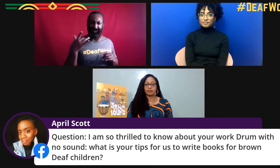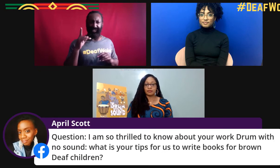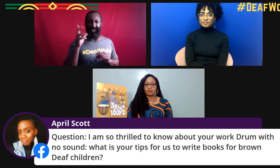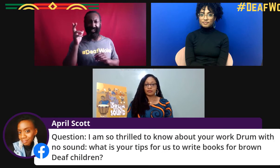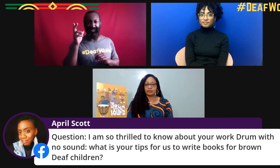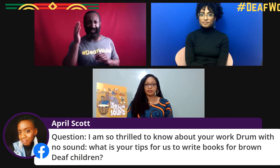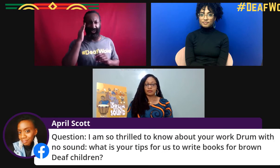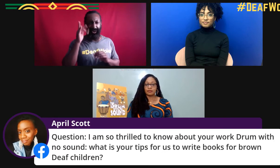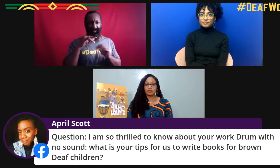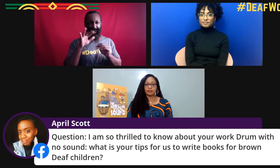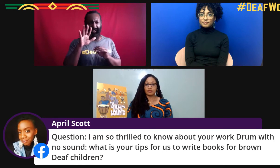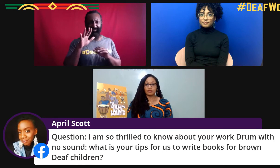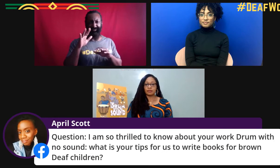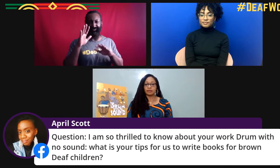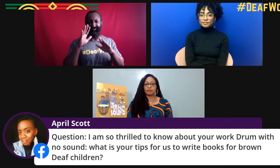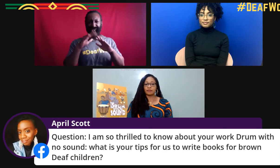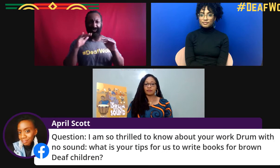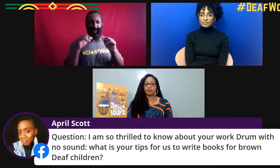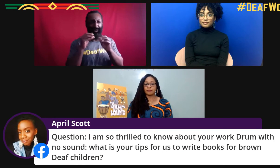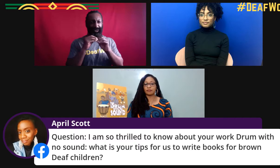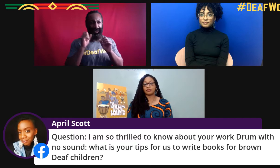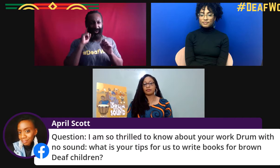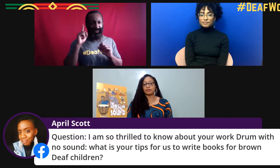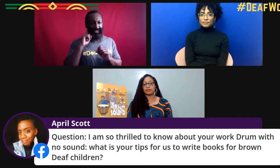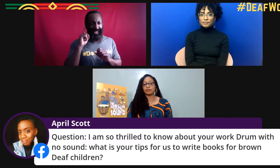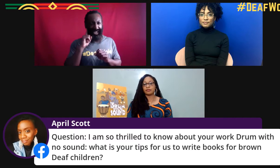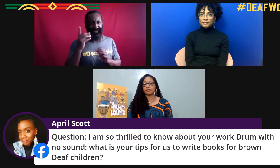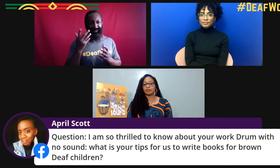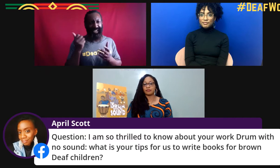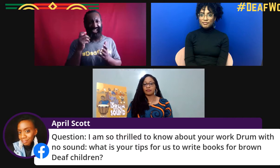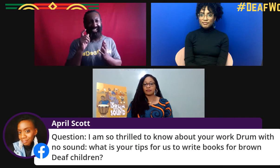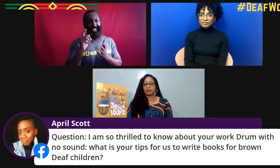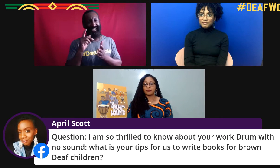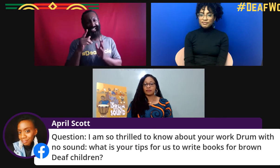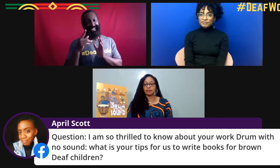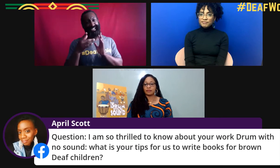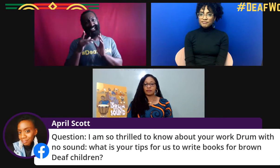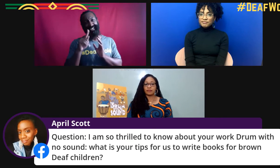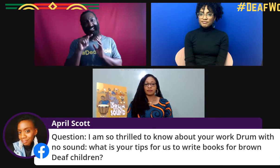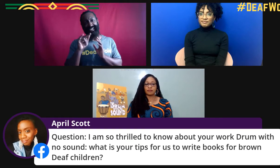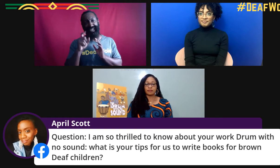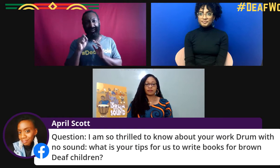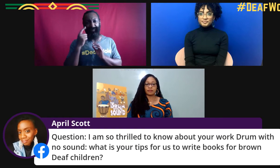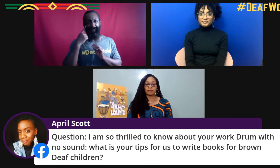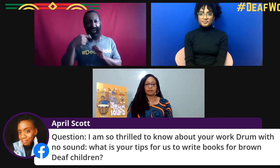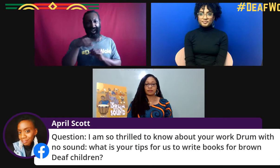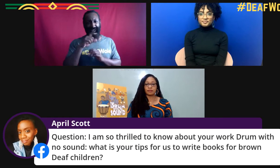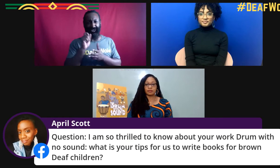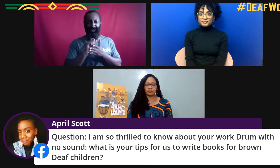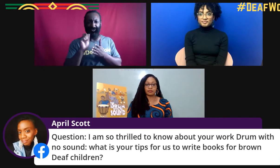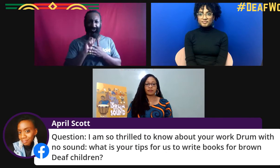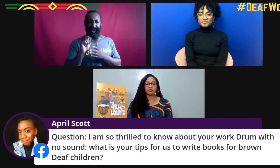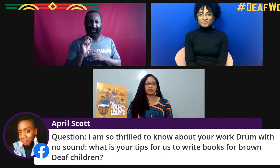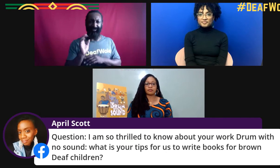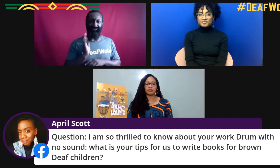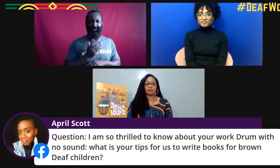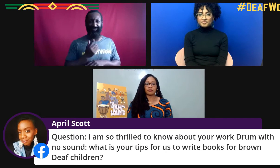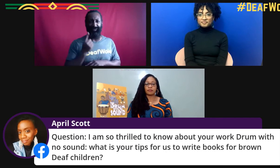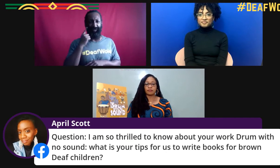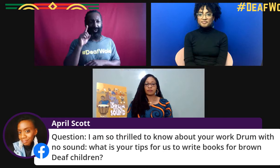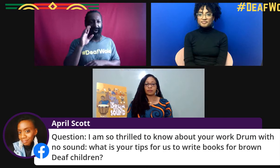So question. I'm so thrilled to know about your work, drum with no